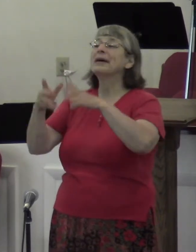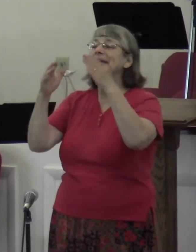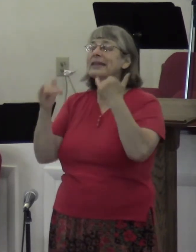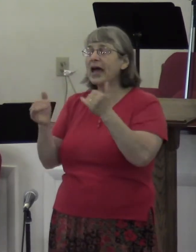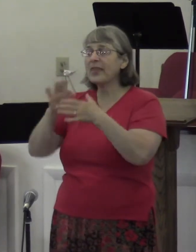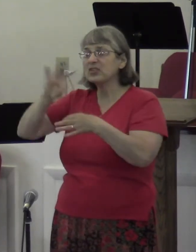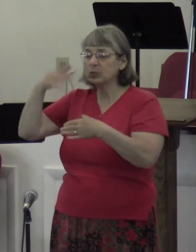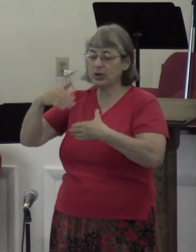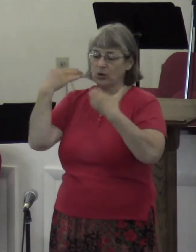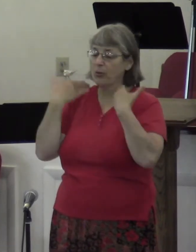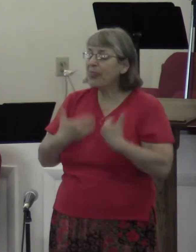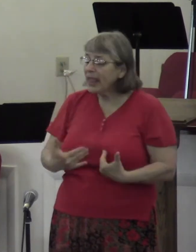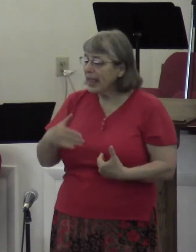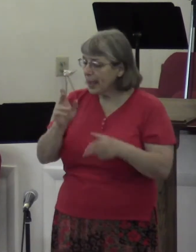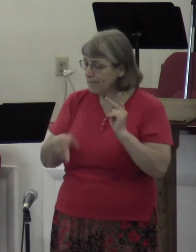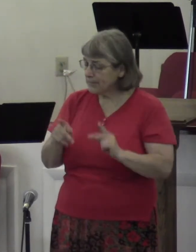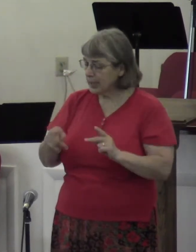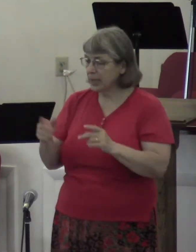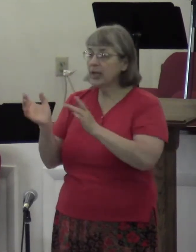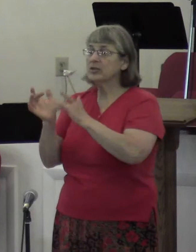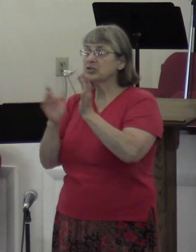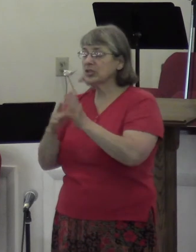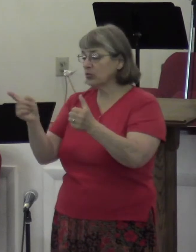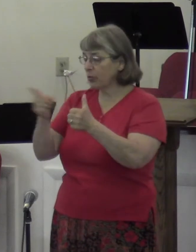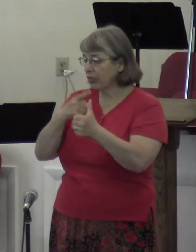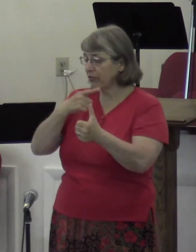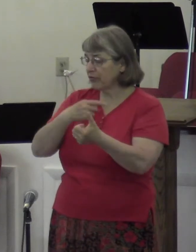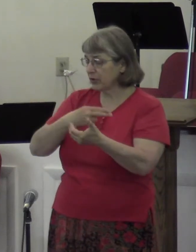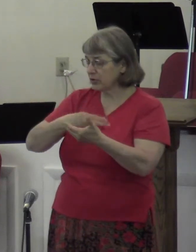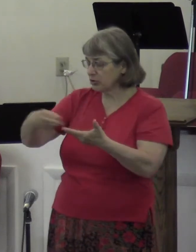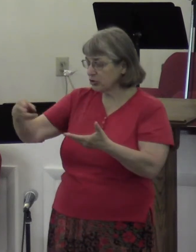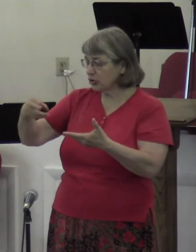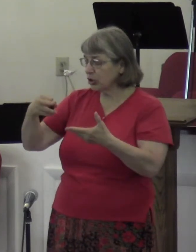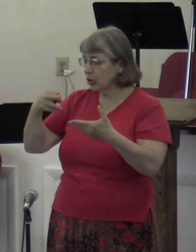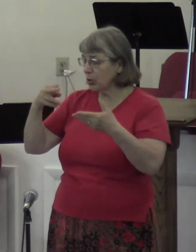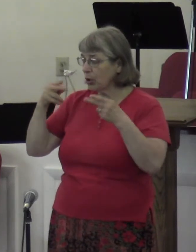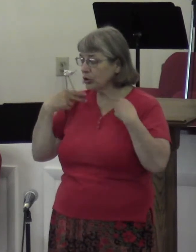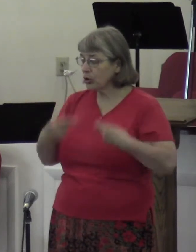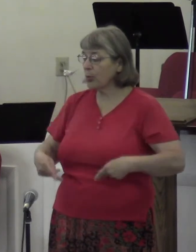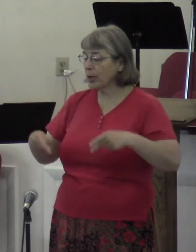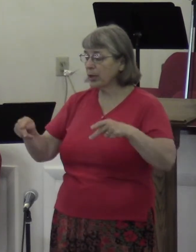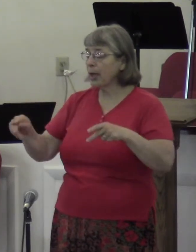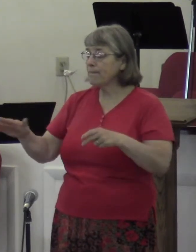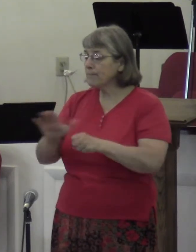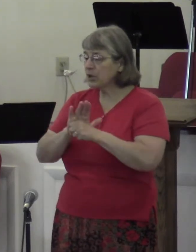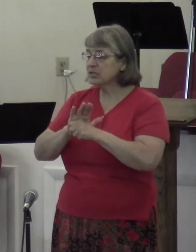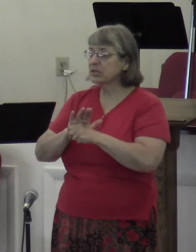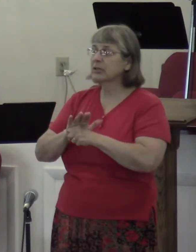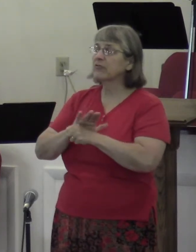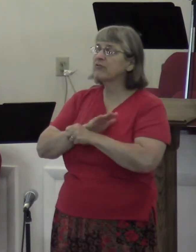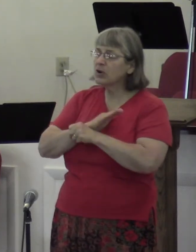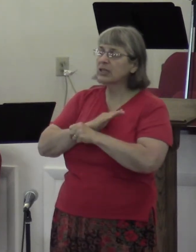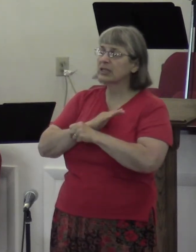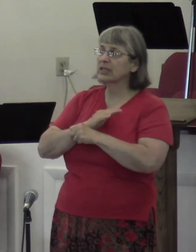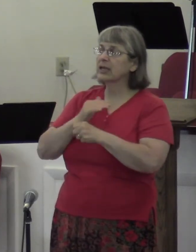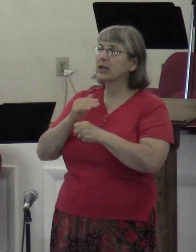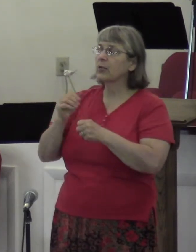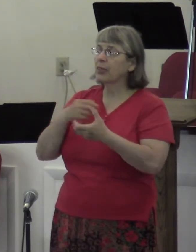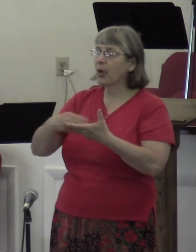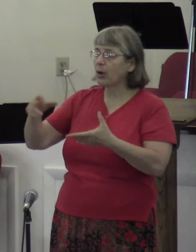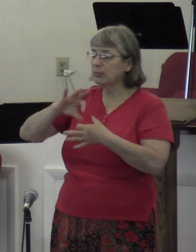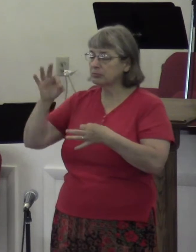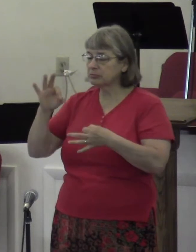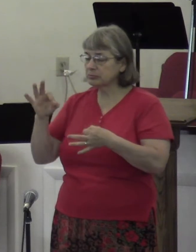man. And so Jesus was the first human being completely filled with the Holy Spirit. So now we then are